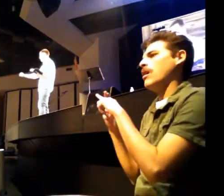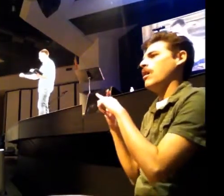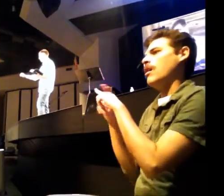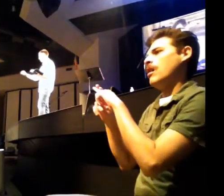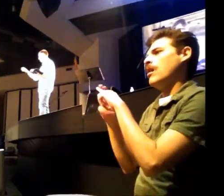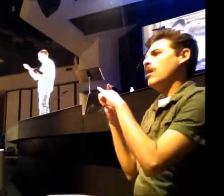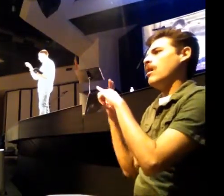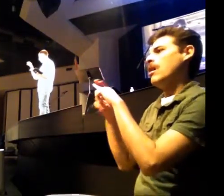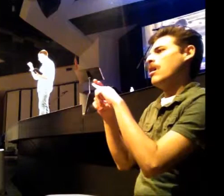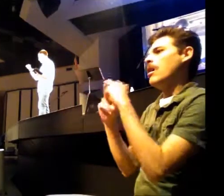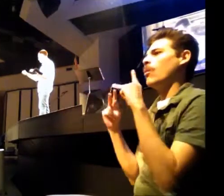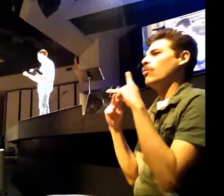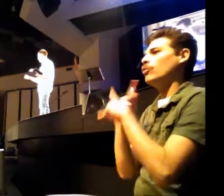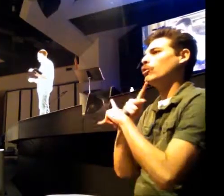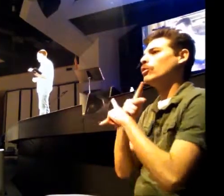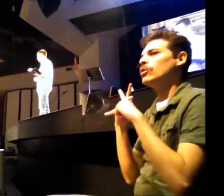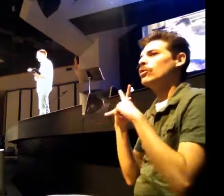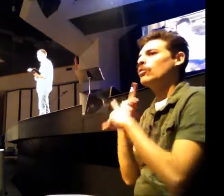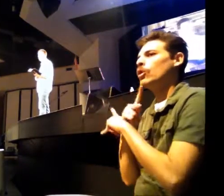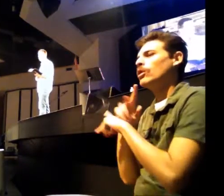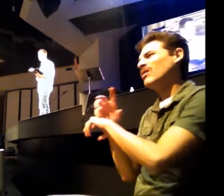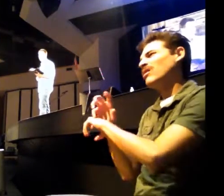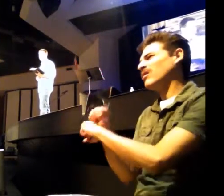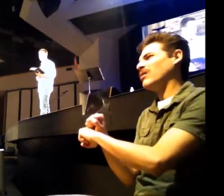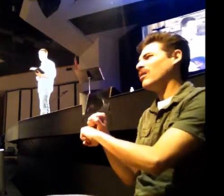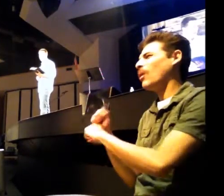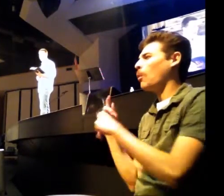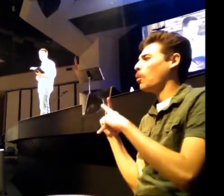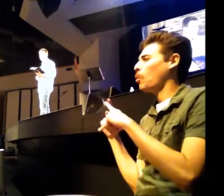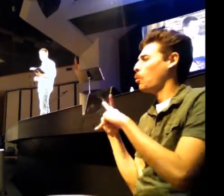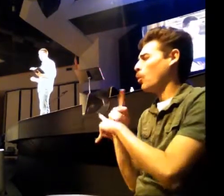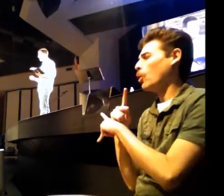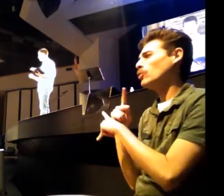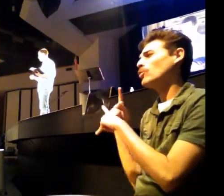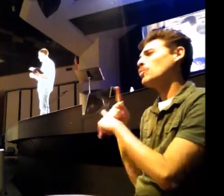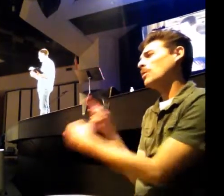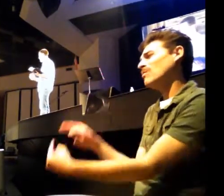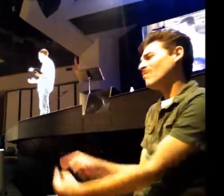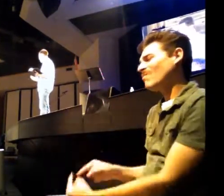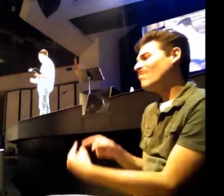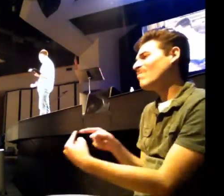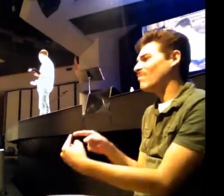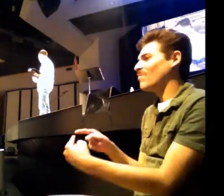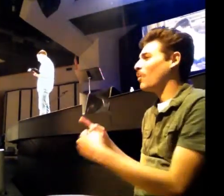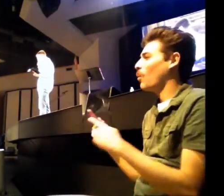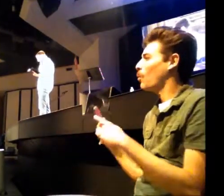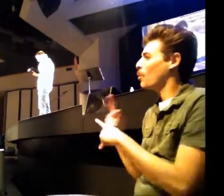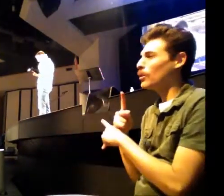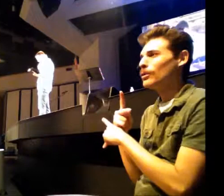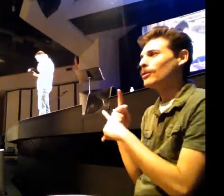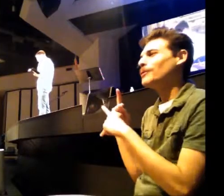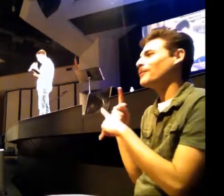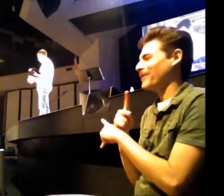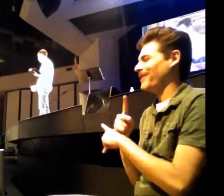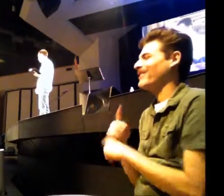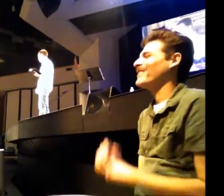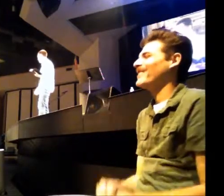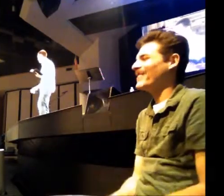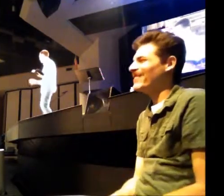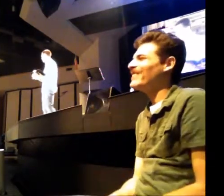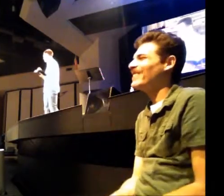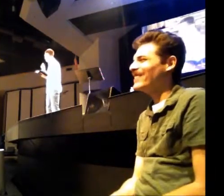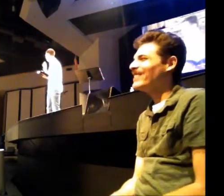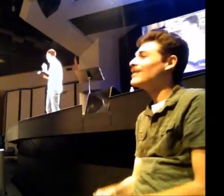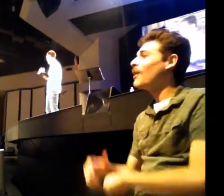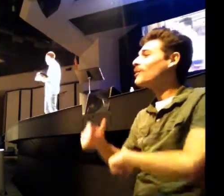down on them, the more they become enslaved. And life gets harder and harder. In fact, towards the end of this, as time has progressed